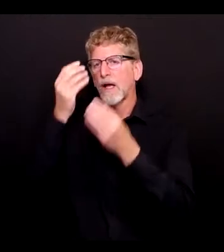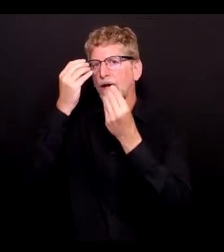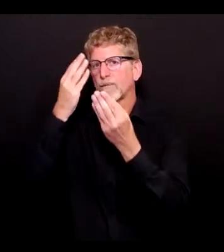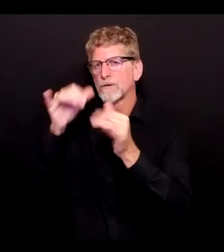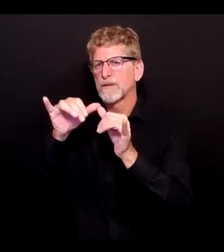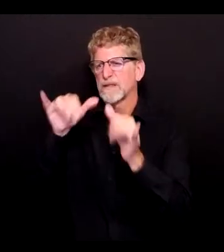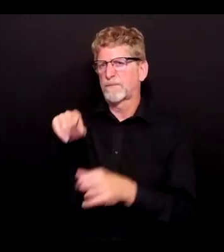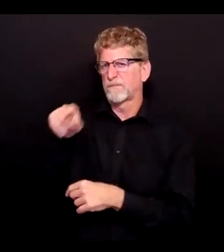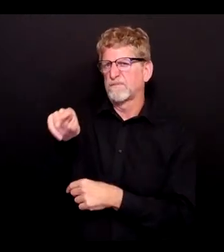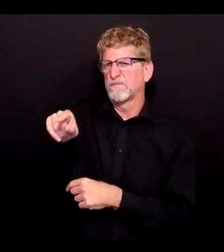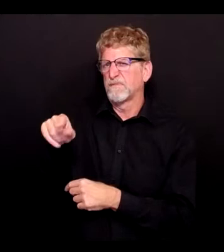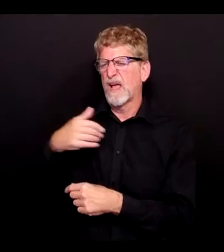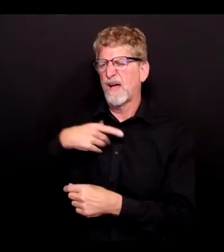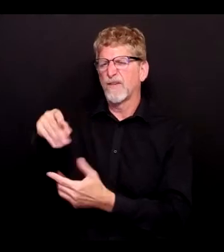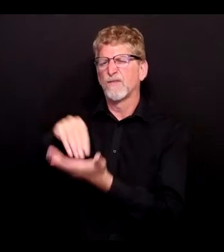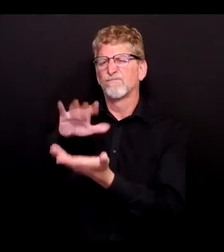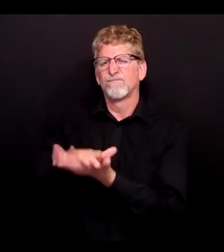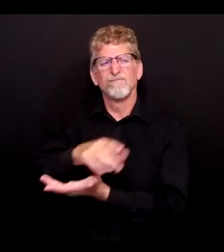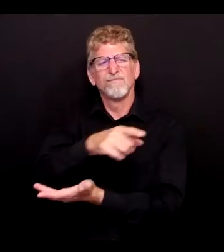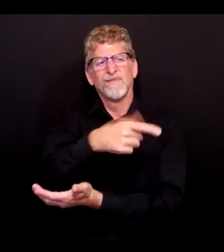that. Yeah,